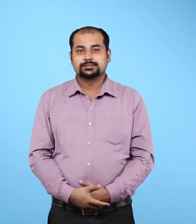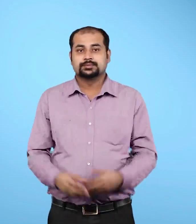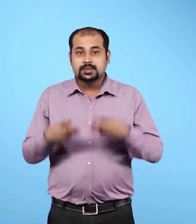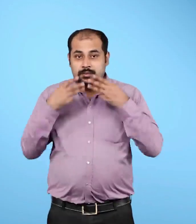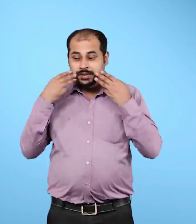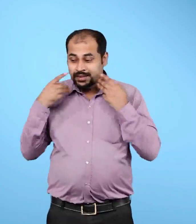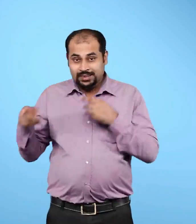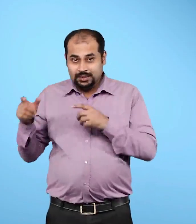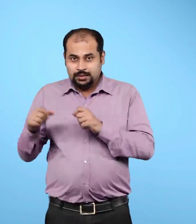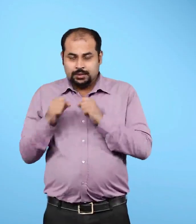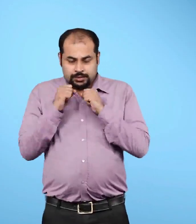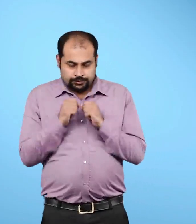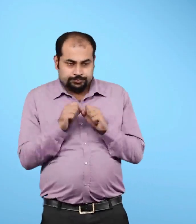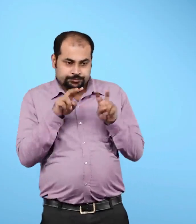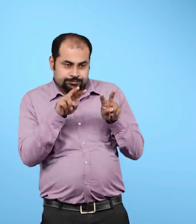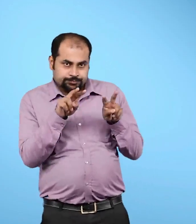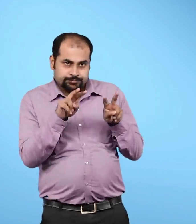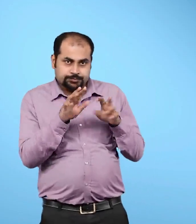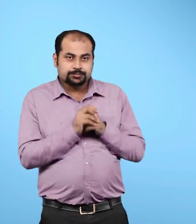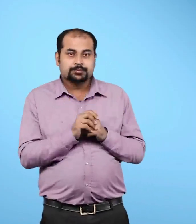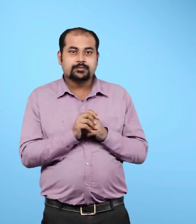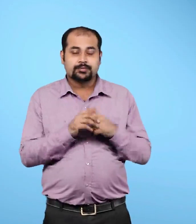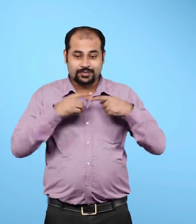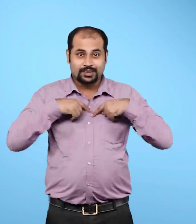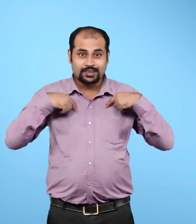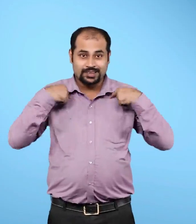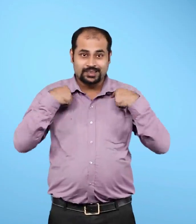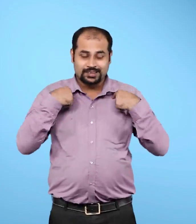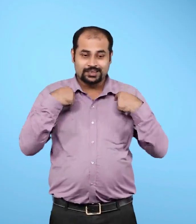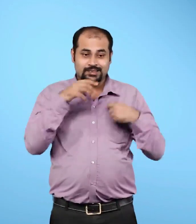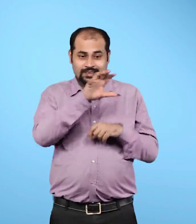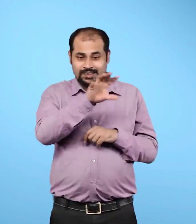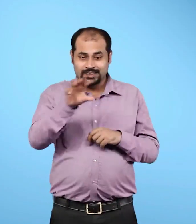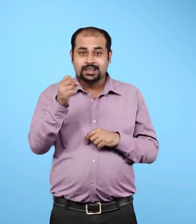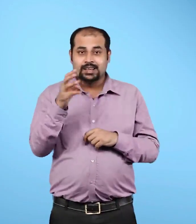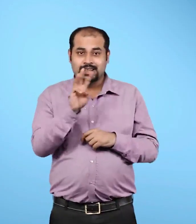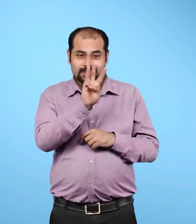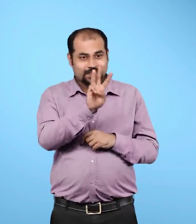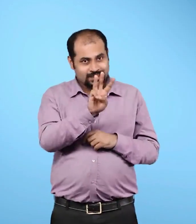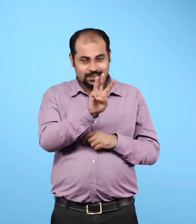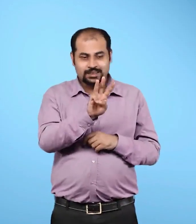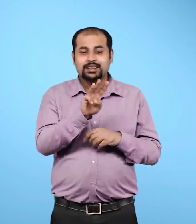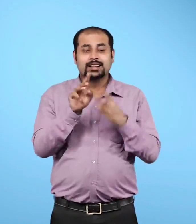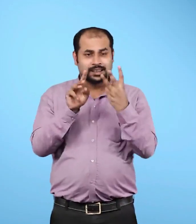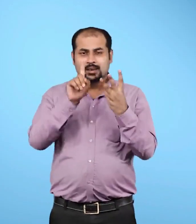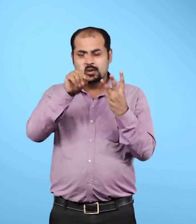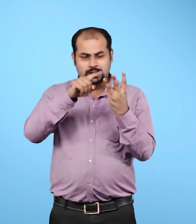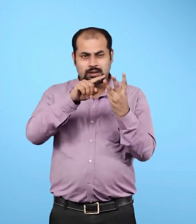Cat 2 sitting at the left side of the page and is suggesting, open 1 necklace